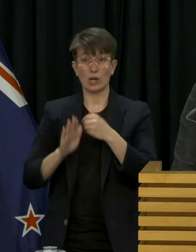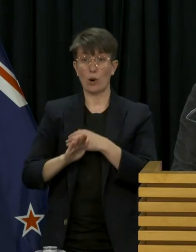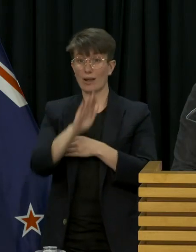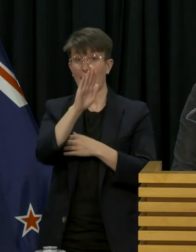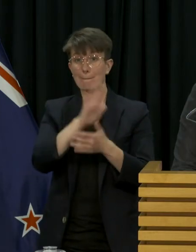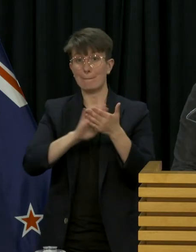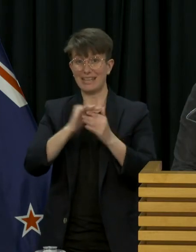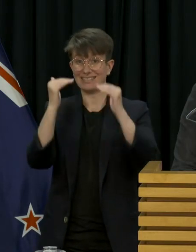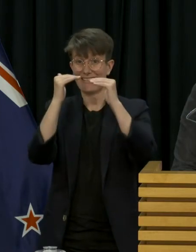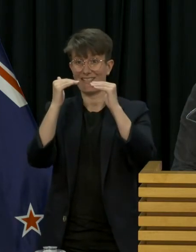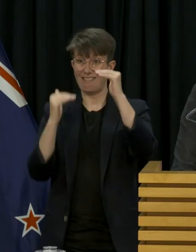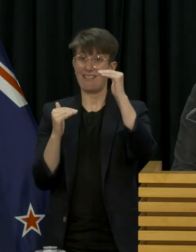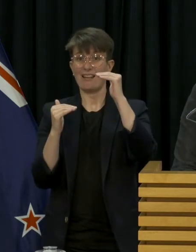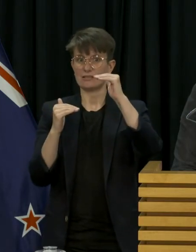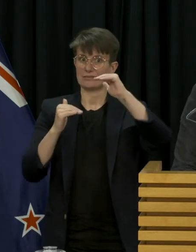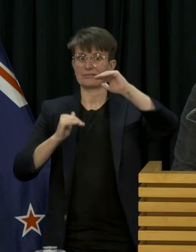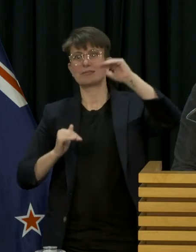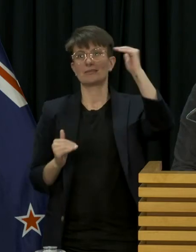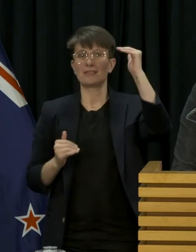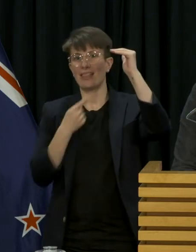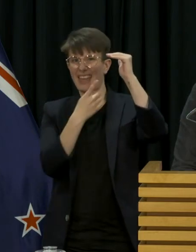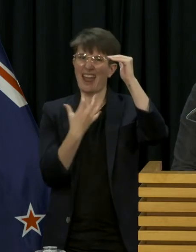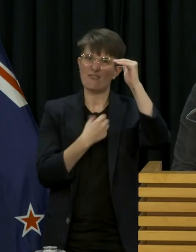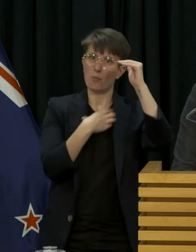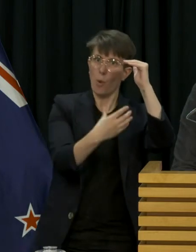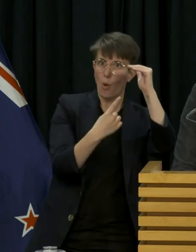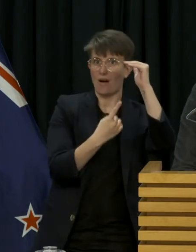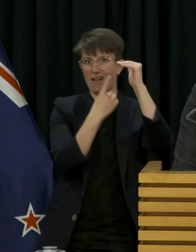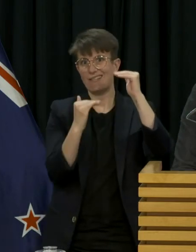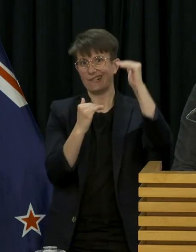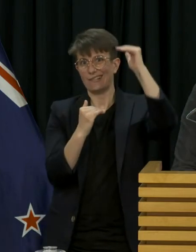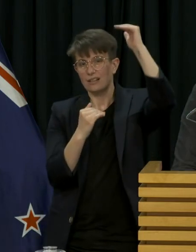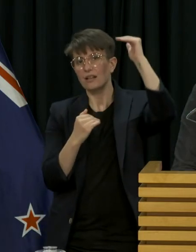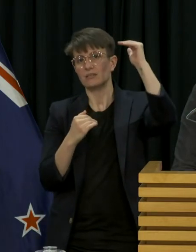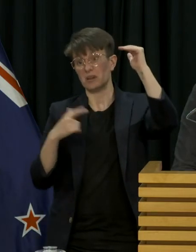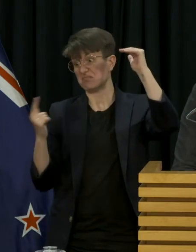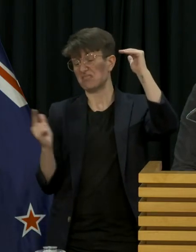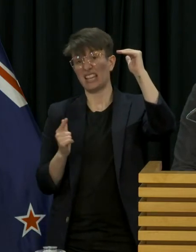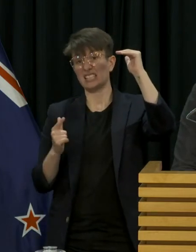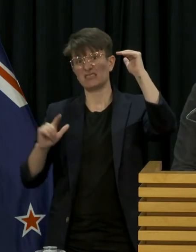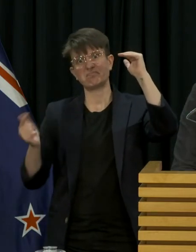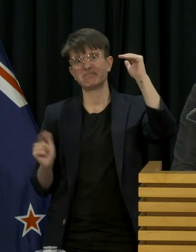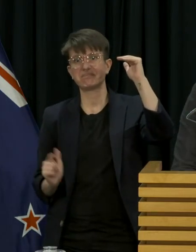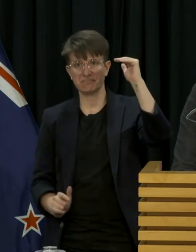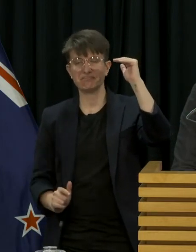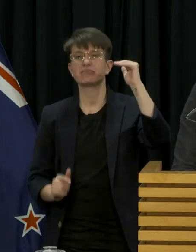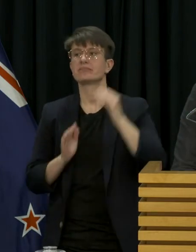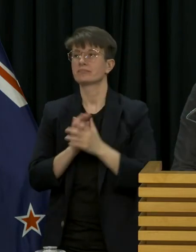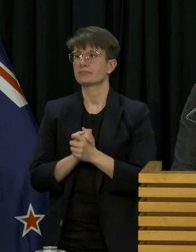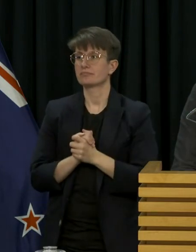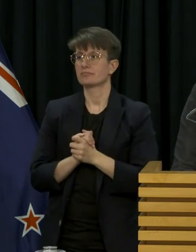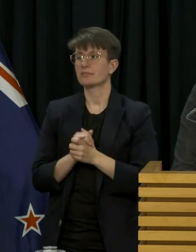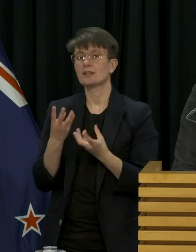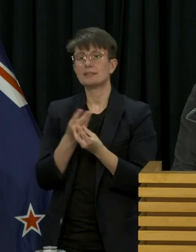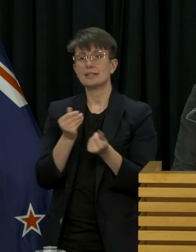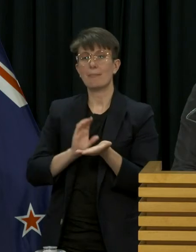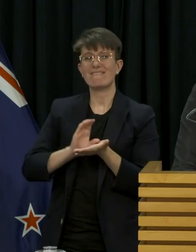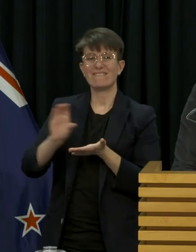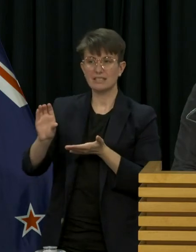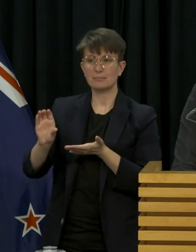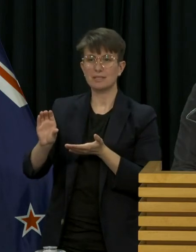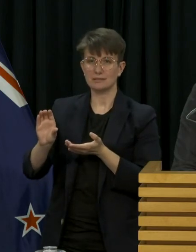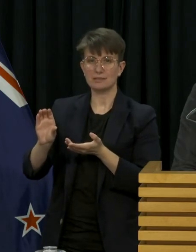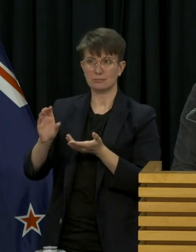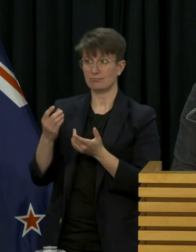of a policy response targeted to that? And of course, some of the most significant investment we saw straight off the bat was billions of dollars to